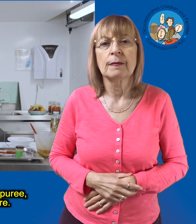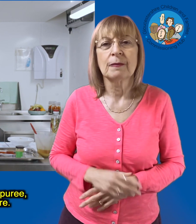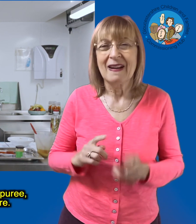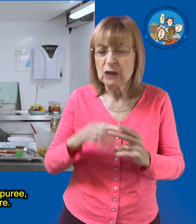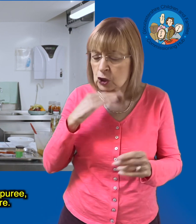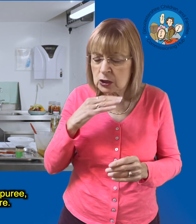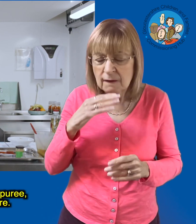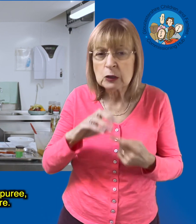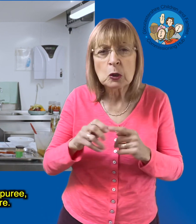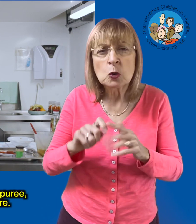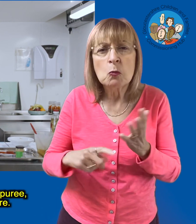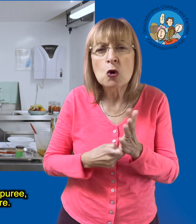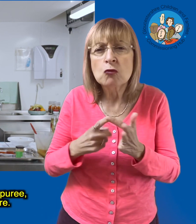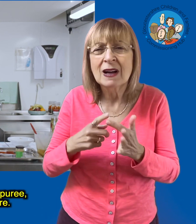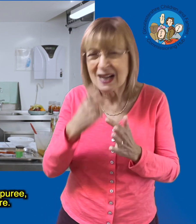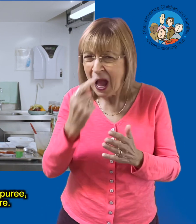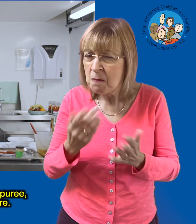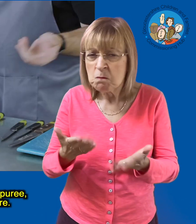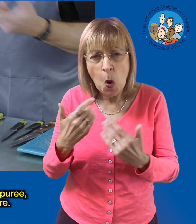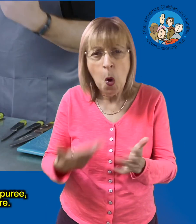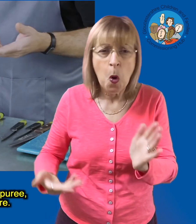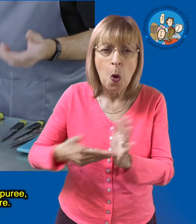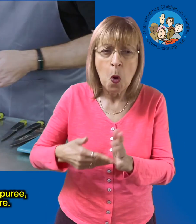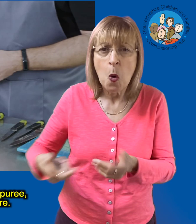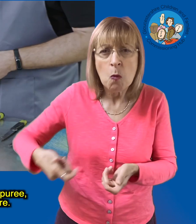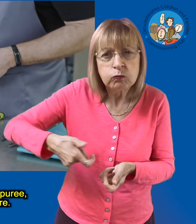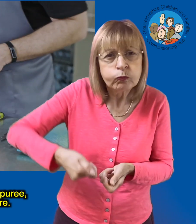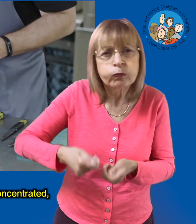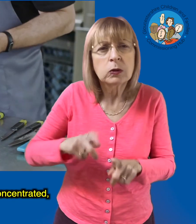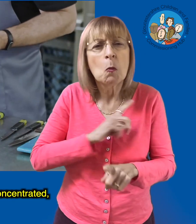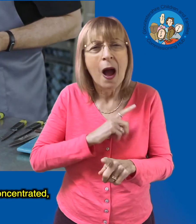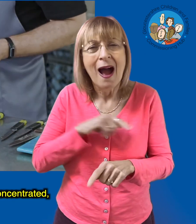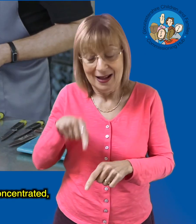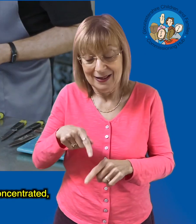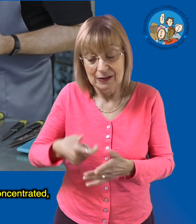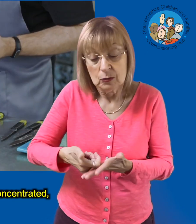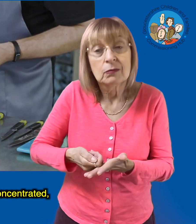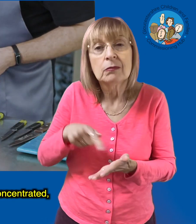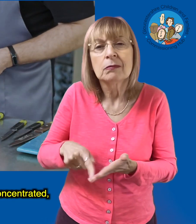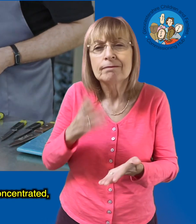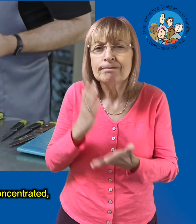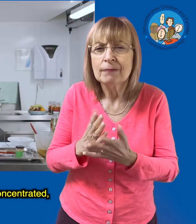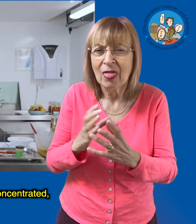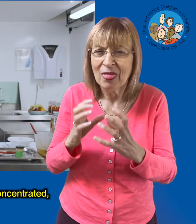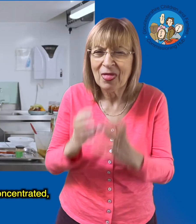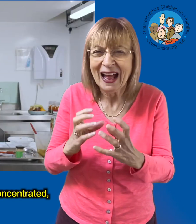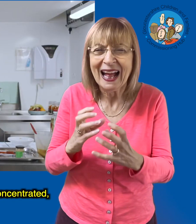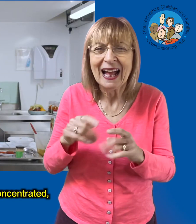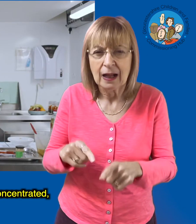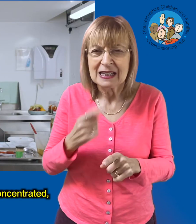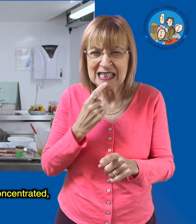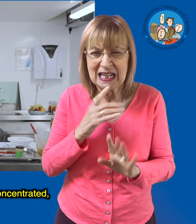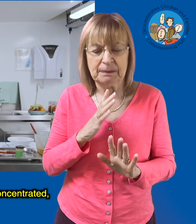If you find that it's not enough tomato puree, you can always add a little bit more. The thing with tomato puree is it is